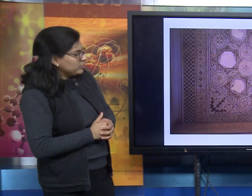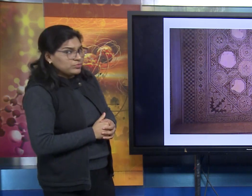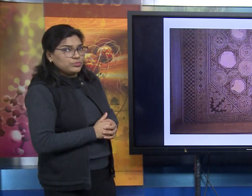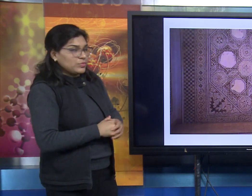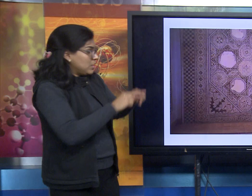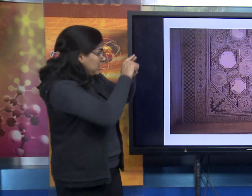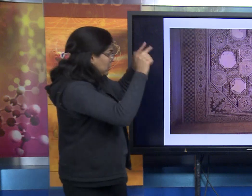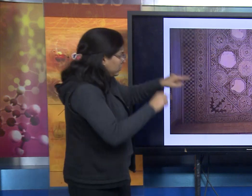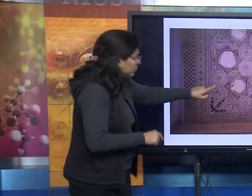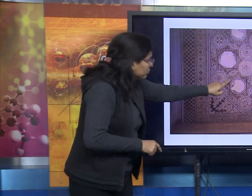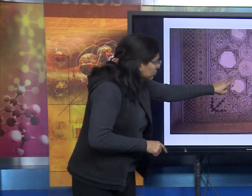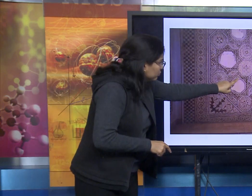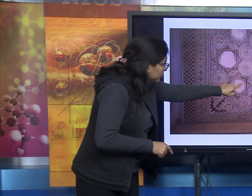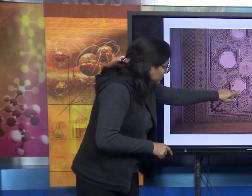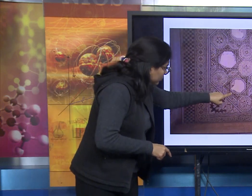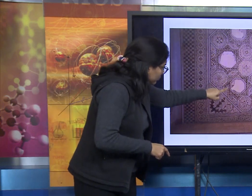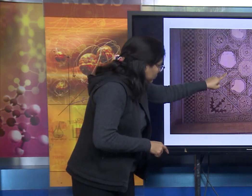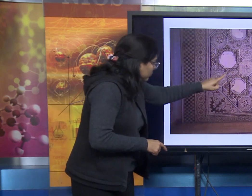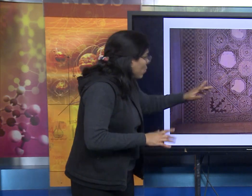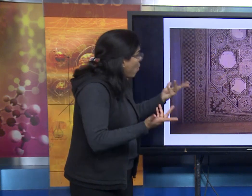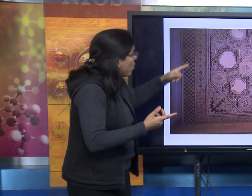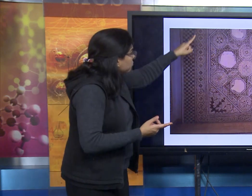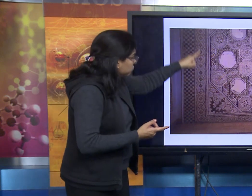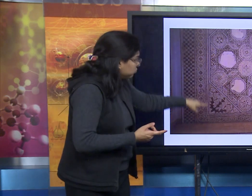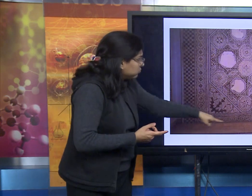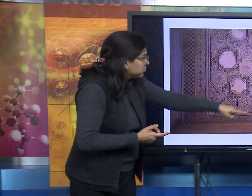the polygons. See, there are different shapes,